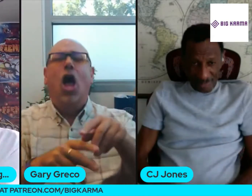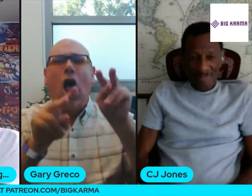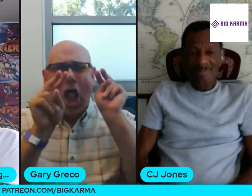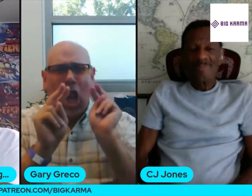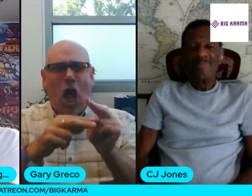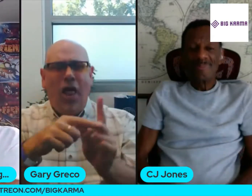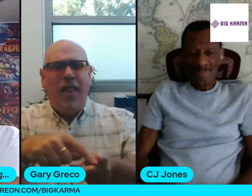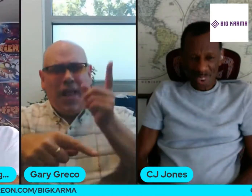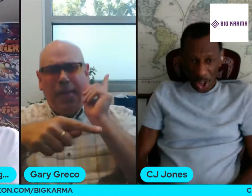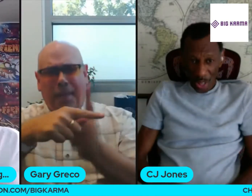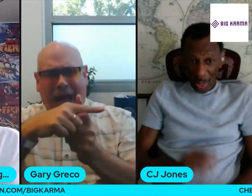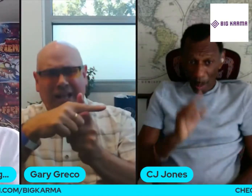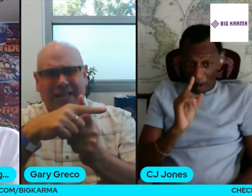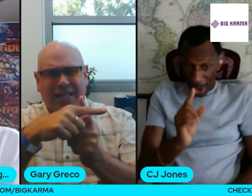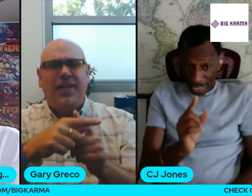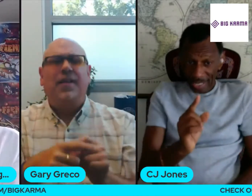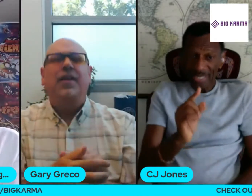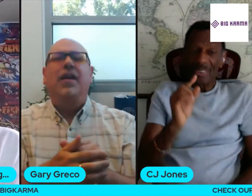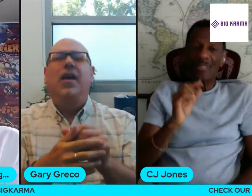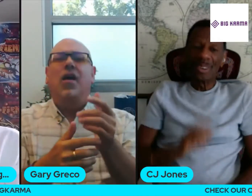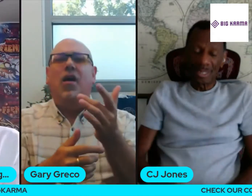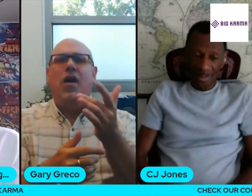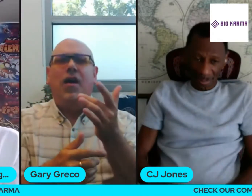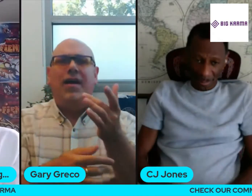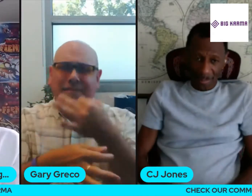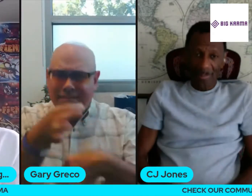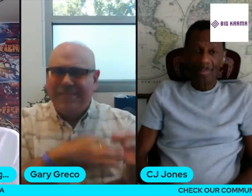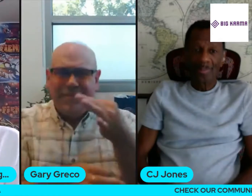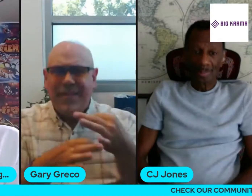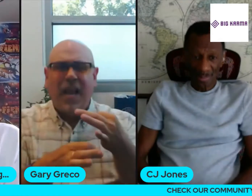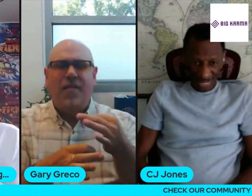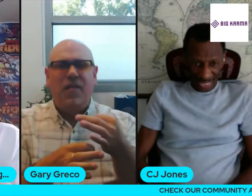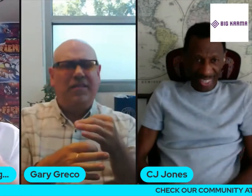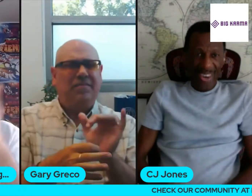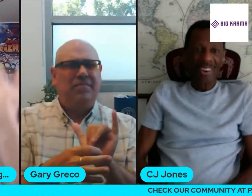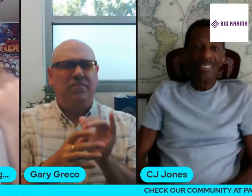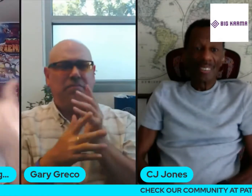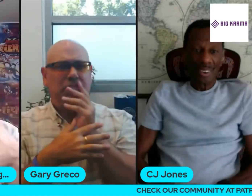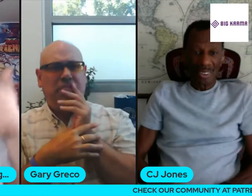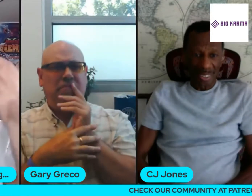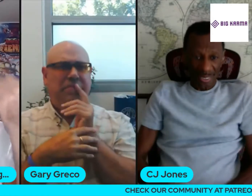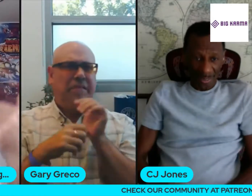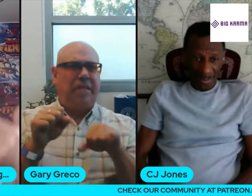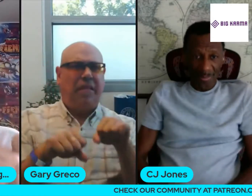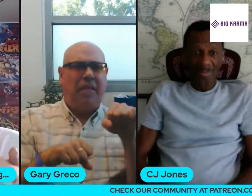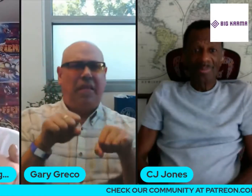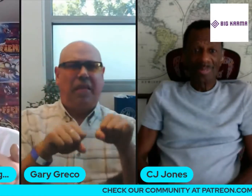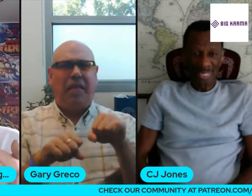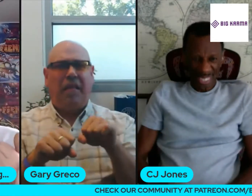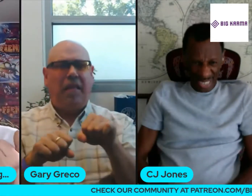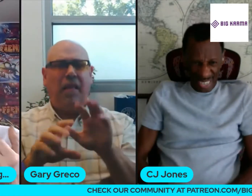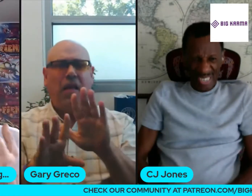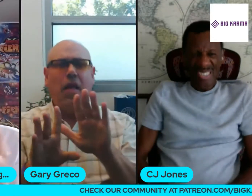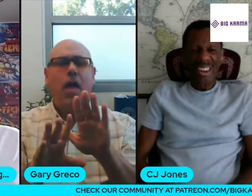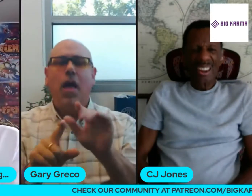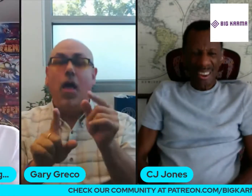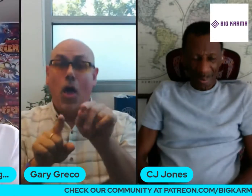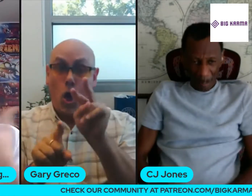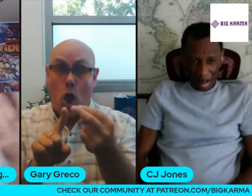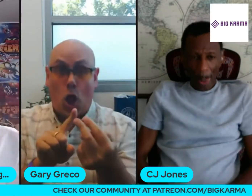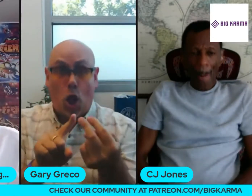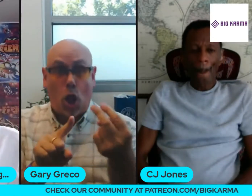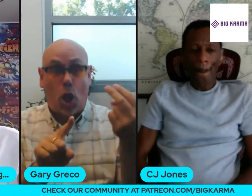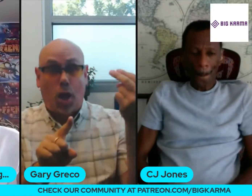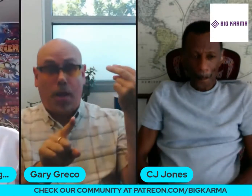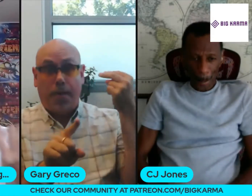of people rather than, oh, but do we want to? If you look back in time,